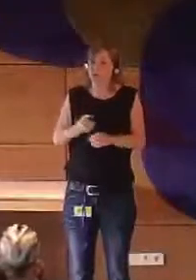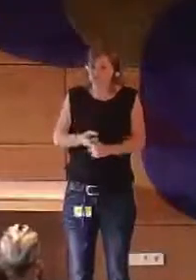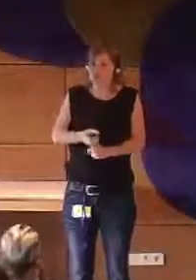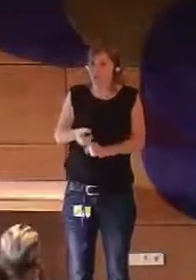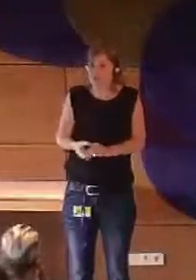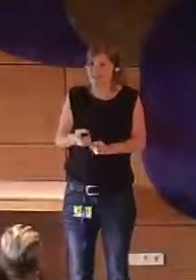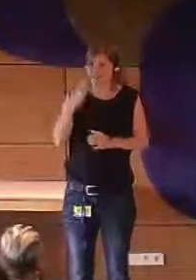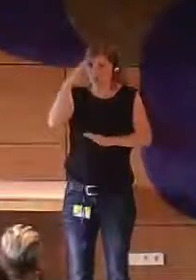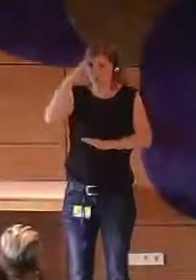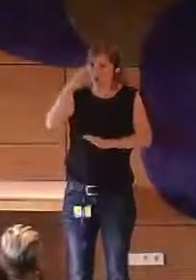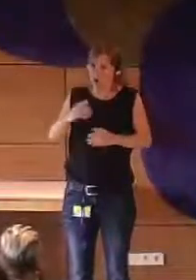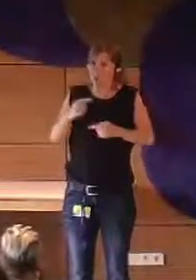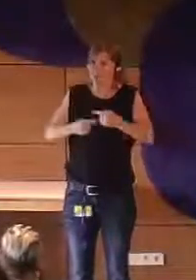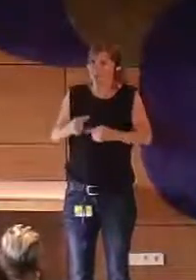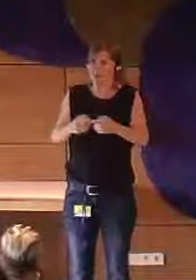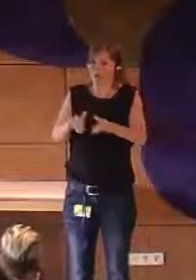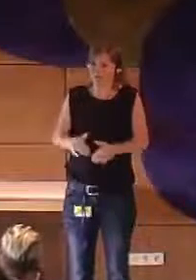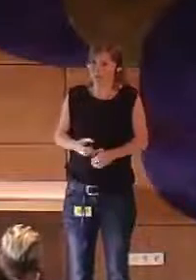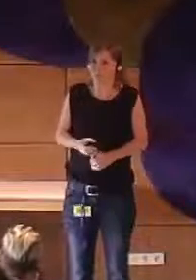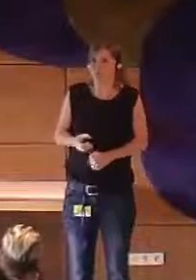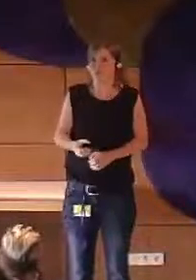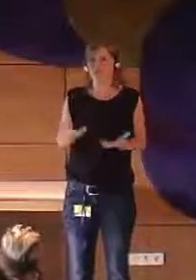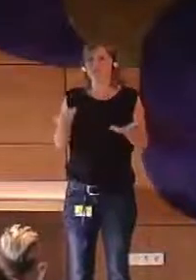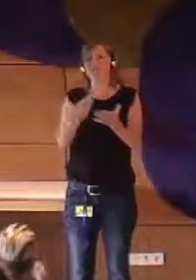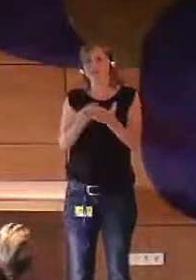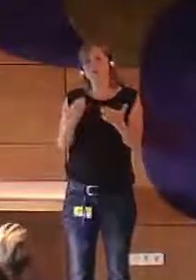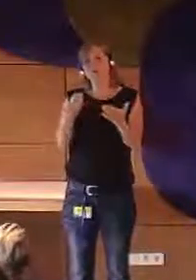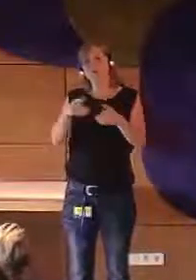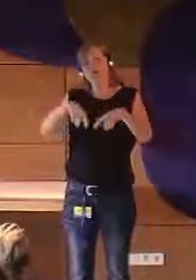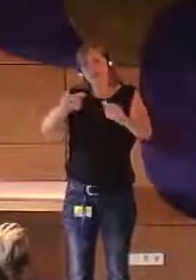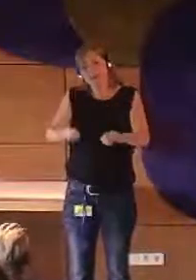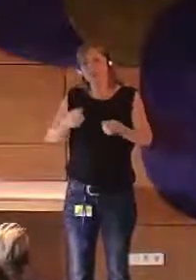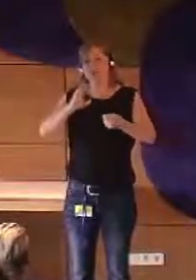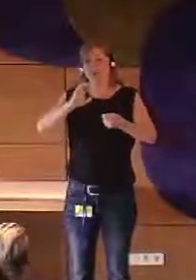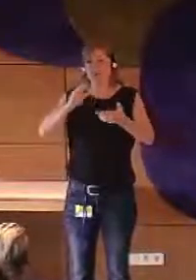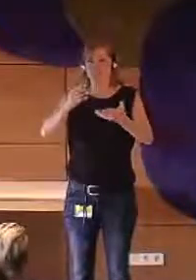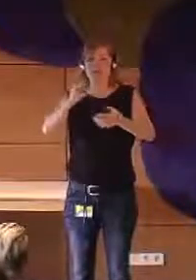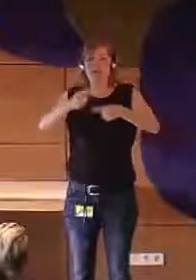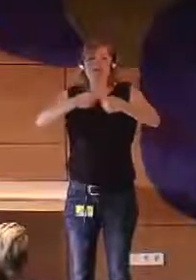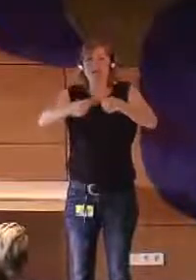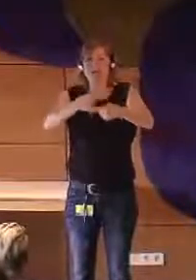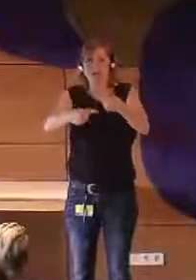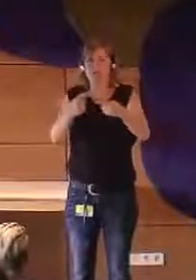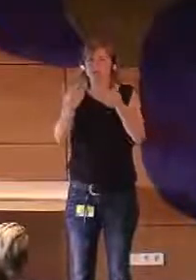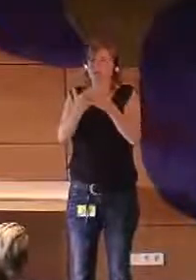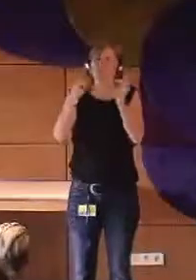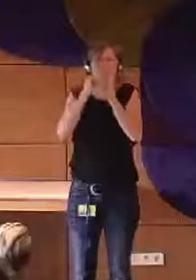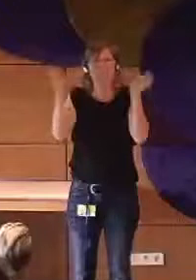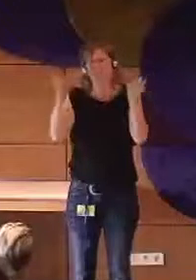And there's a complex mechanism. I'm not going to go through it in great detail, but the major drive